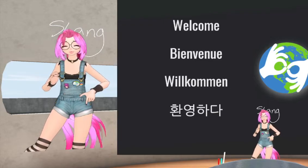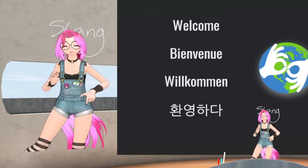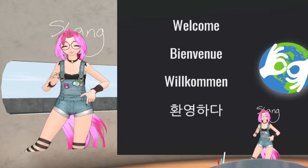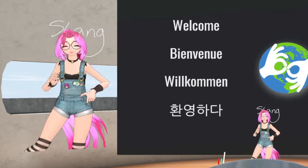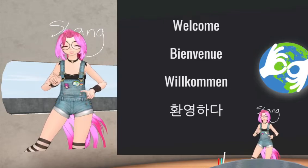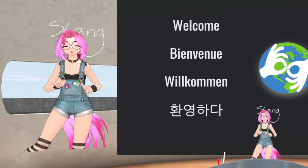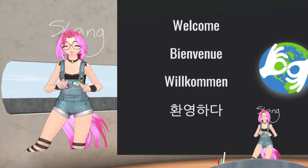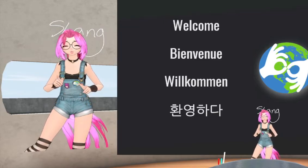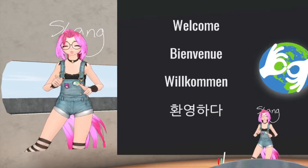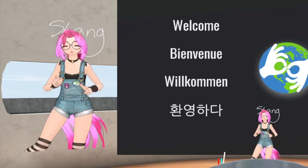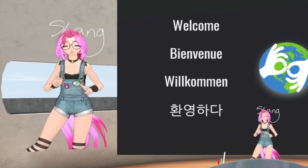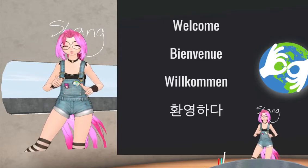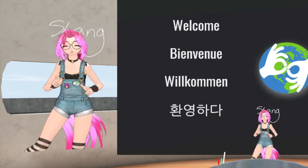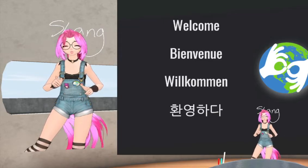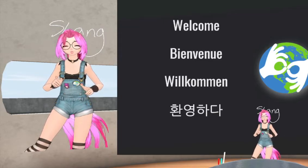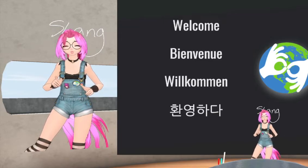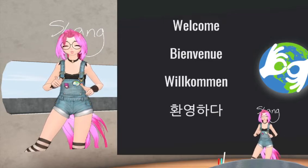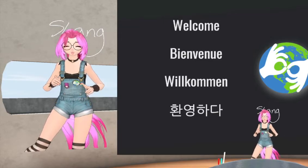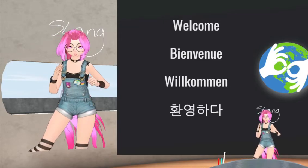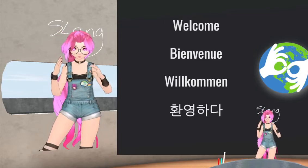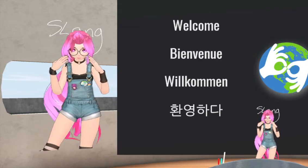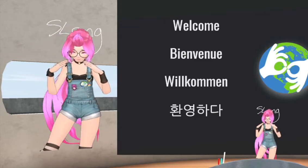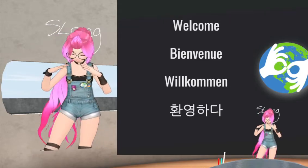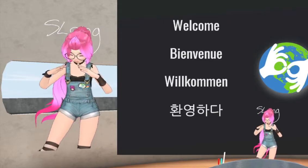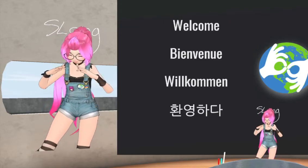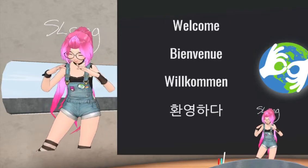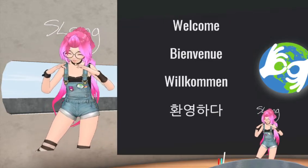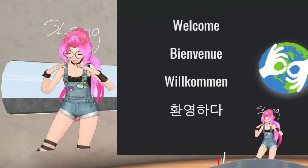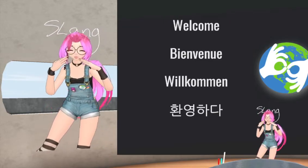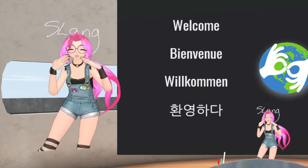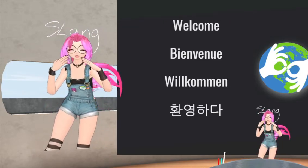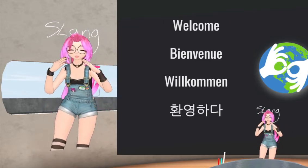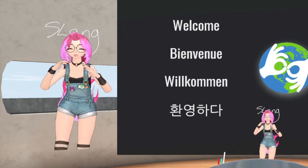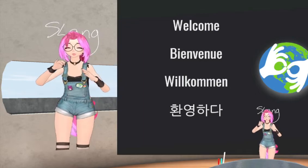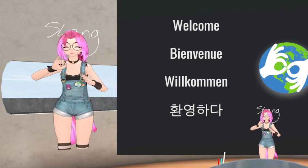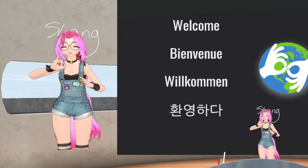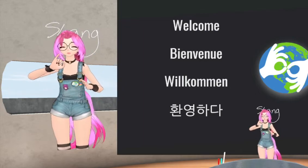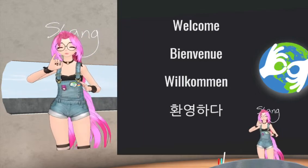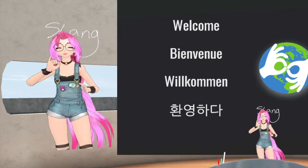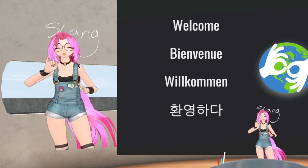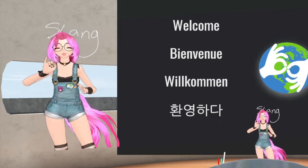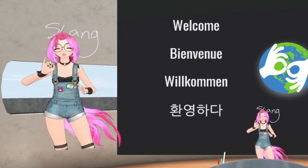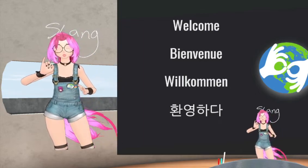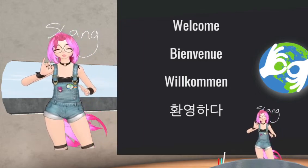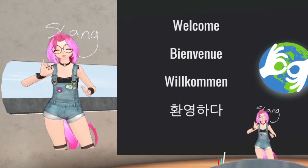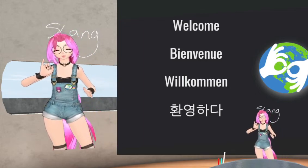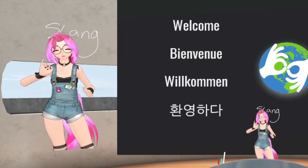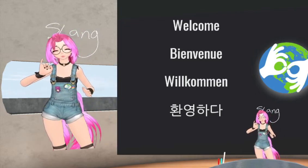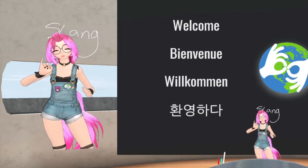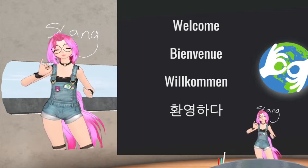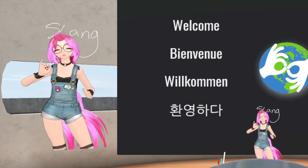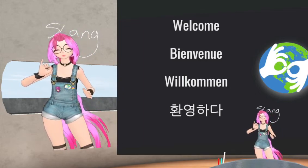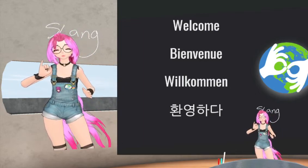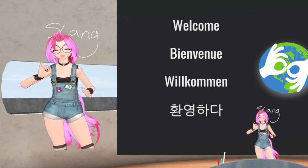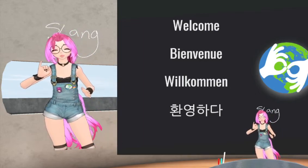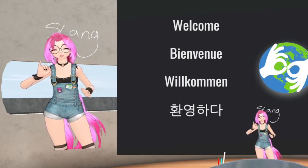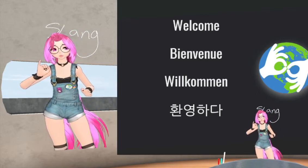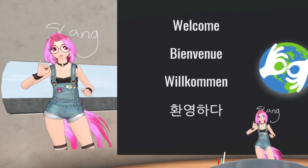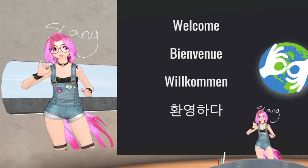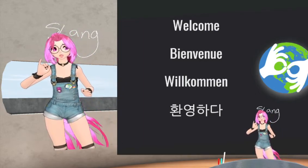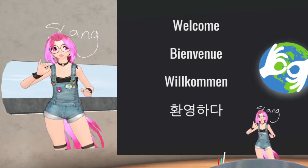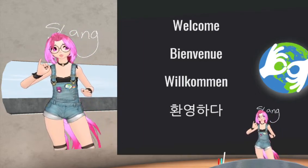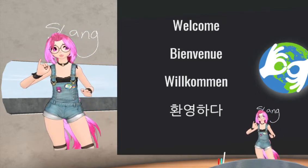broken. All right, you ready for another one? Okay, so sorry, my index is acting a little funny here. I know my finger is curved, but it's supposed to be